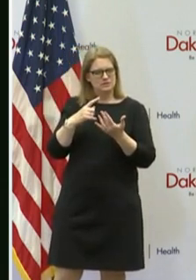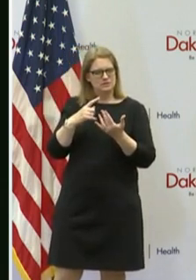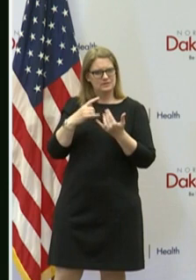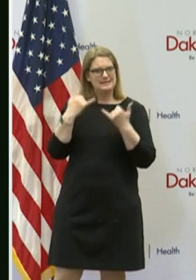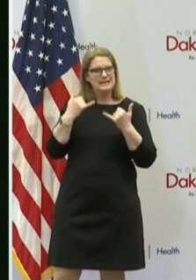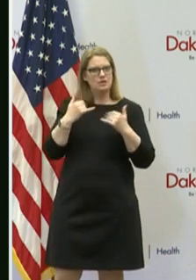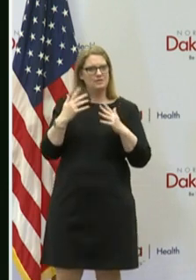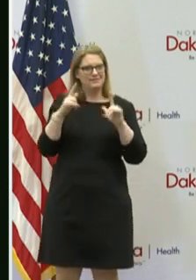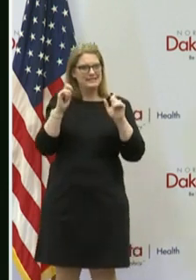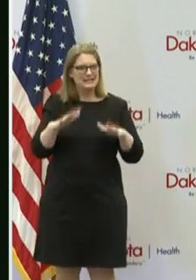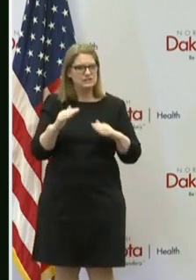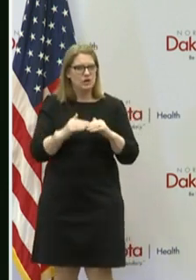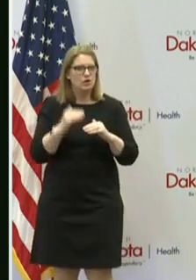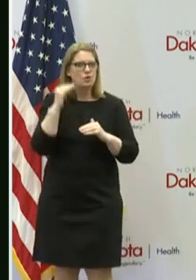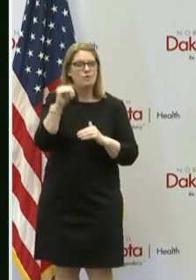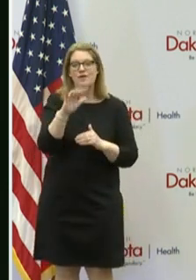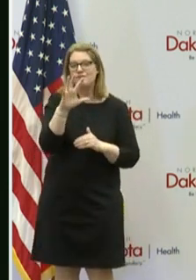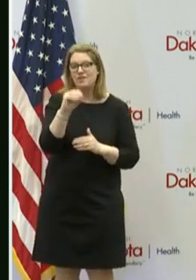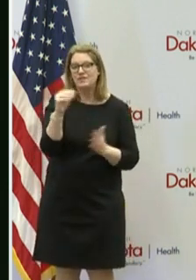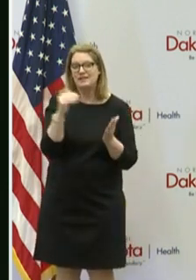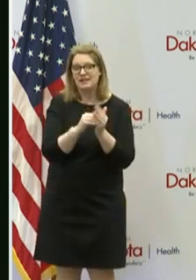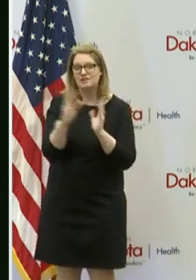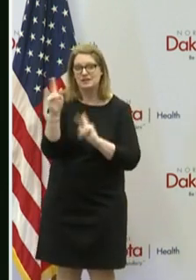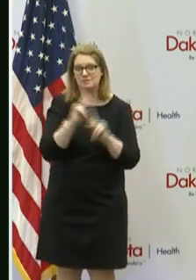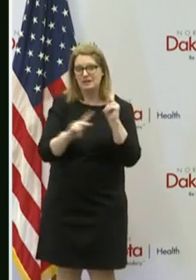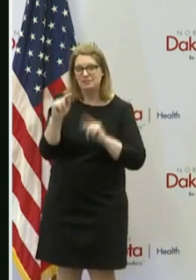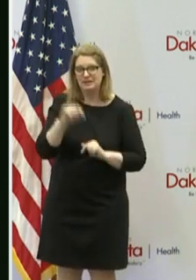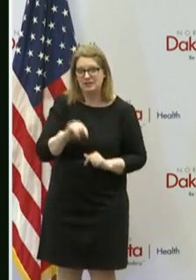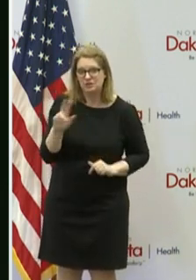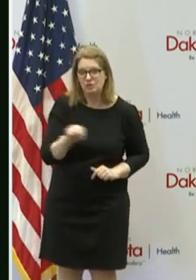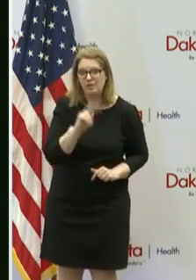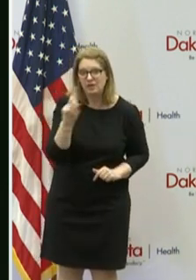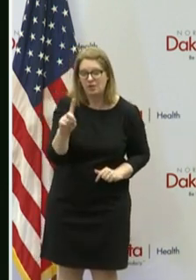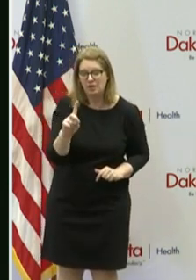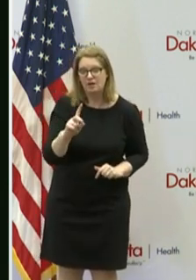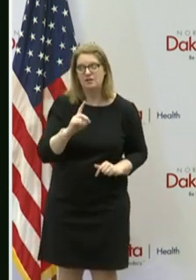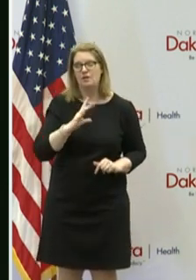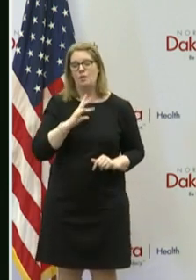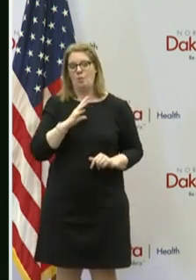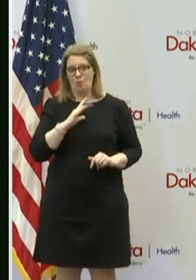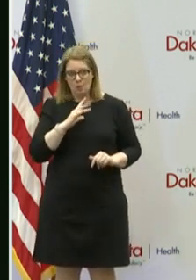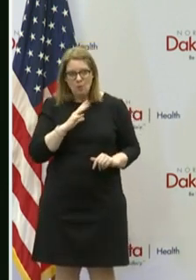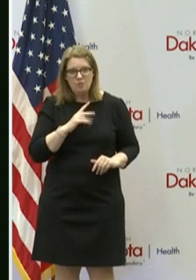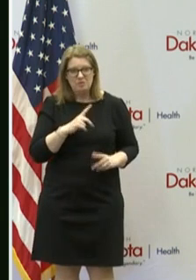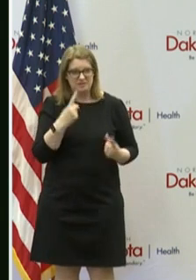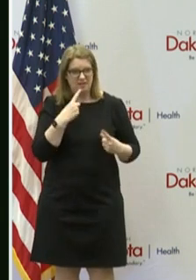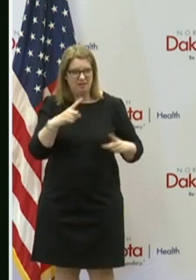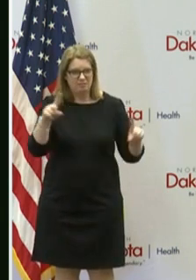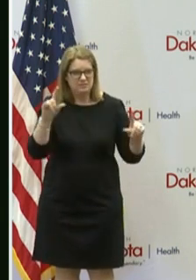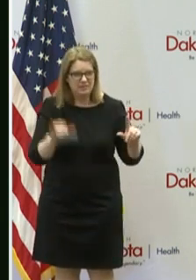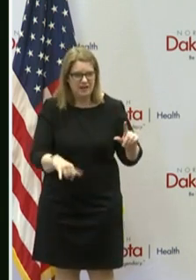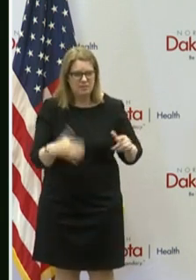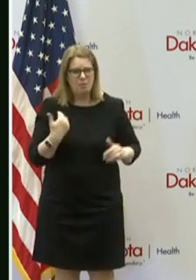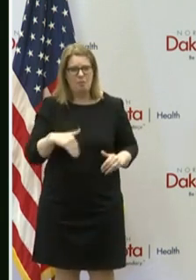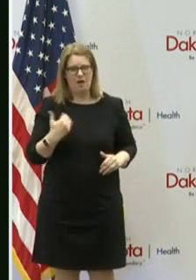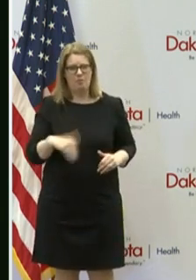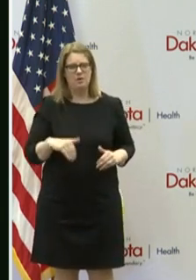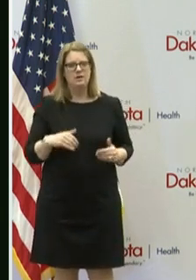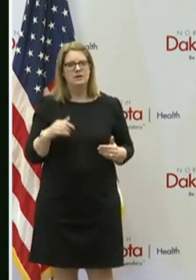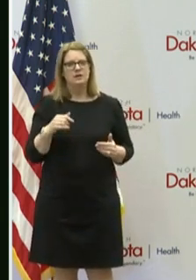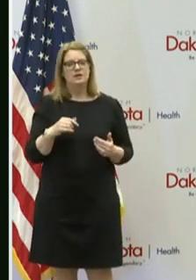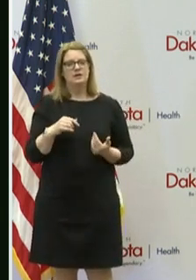over 50,000 unique individuals in North Dakota, which is remarkable that we've accomplished that. And I say